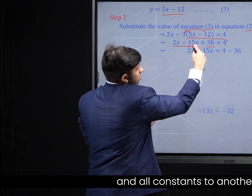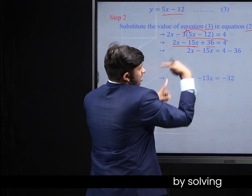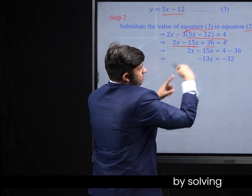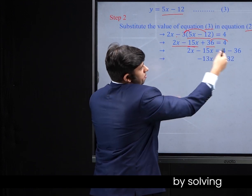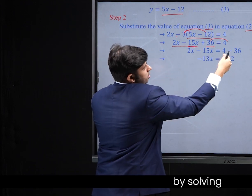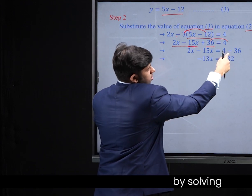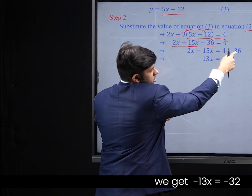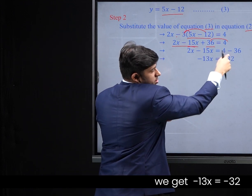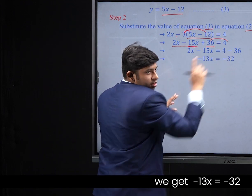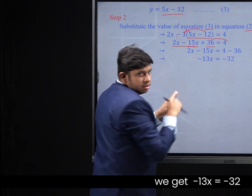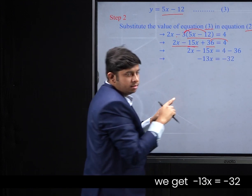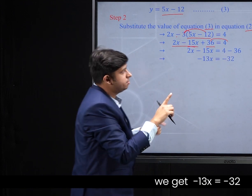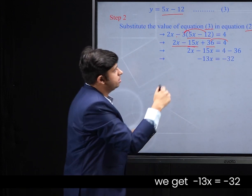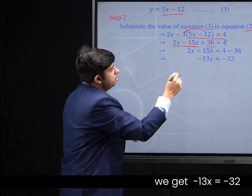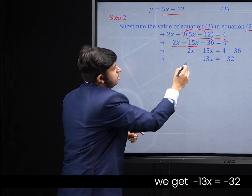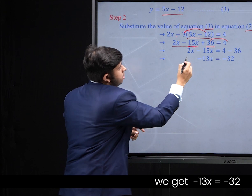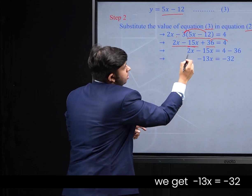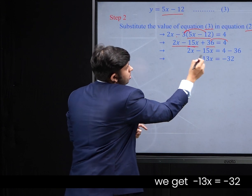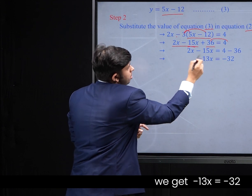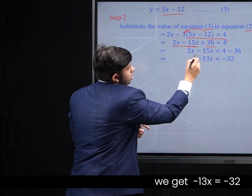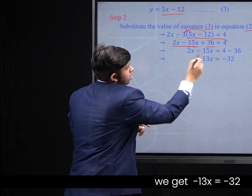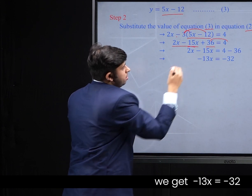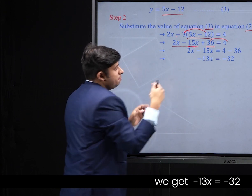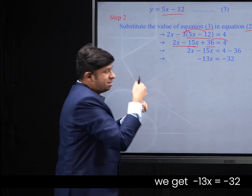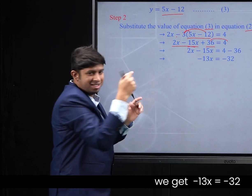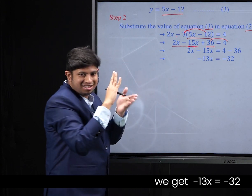By solving, we get minus 13x is equal to minus 32.